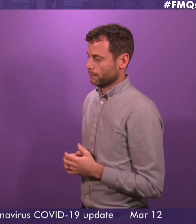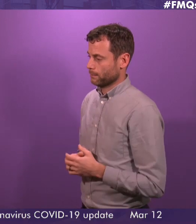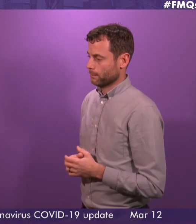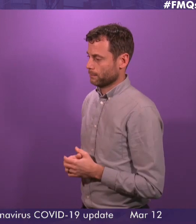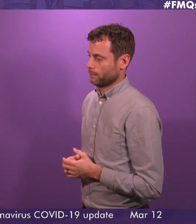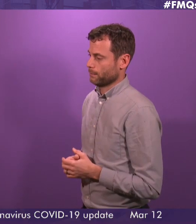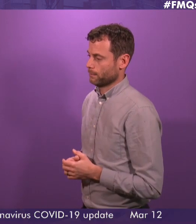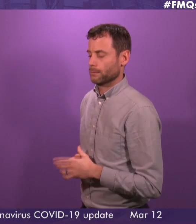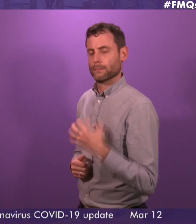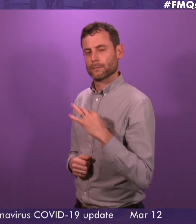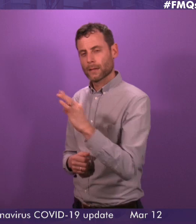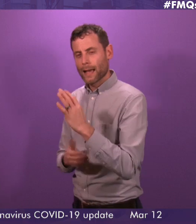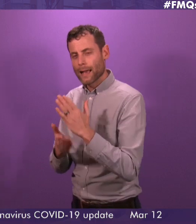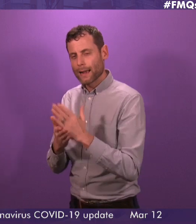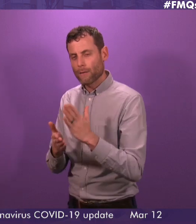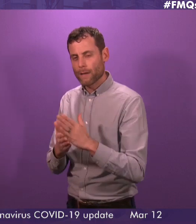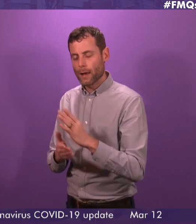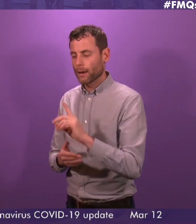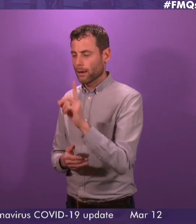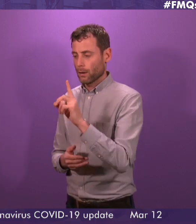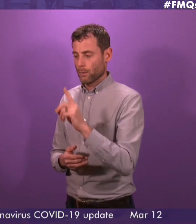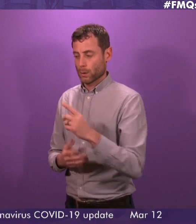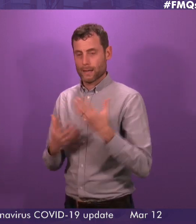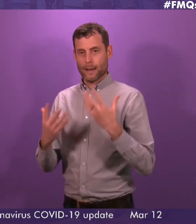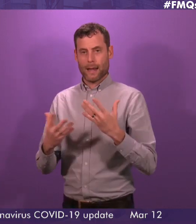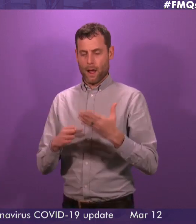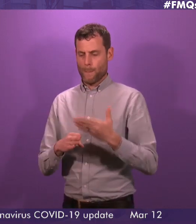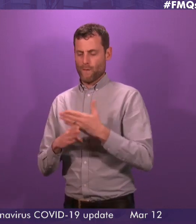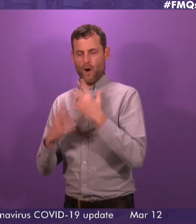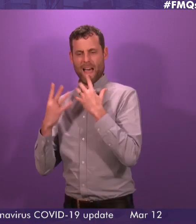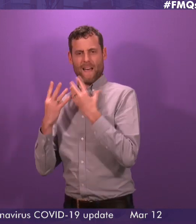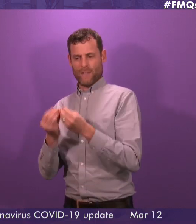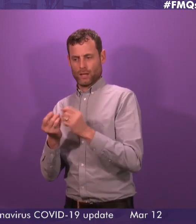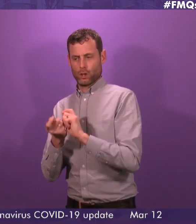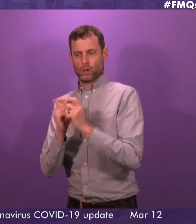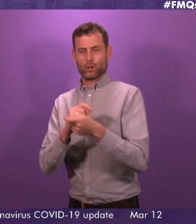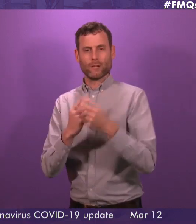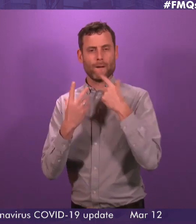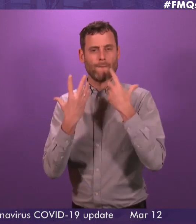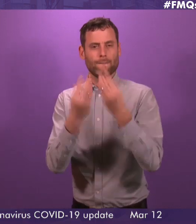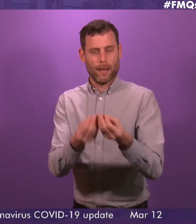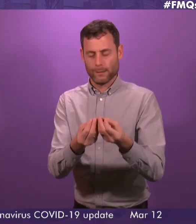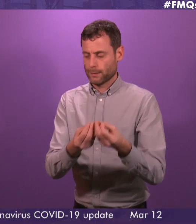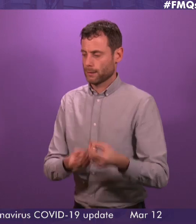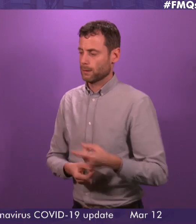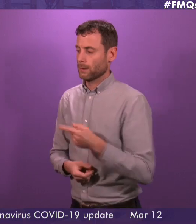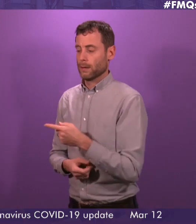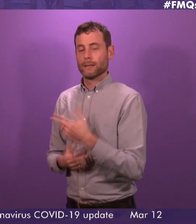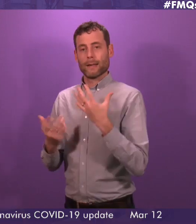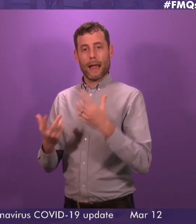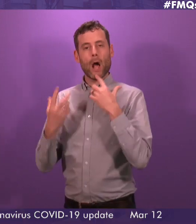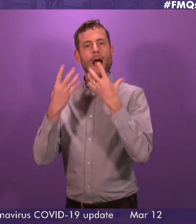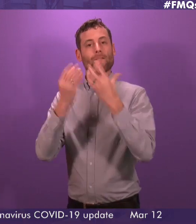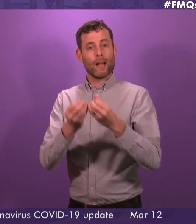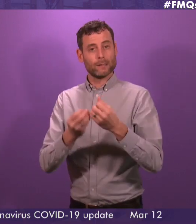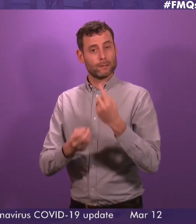Can I just clarify with the Cabinet Secretary, there's a big shift in the advice being given to the public. If we're moving from a position where if you think you have